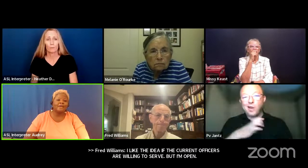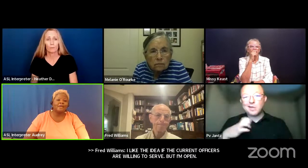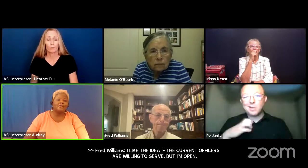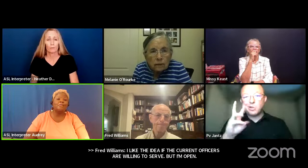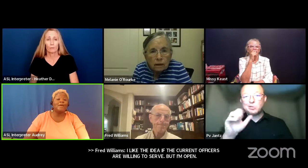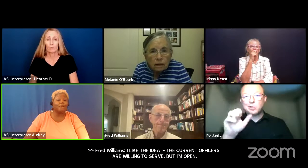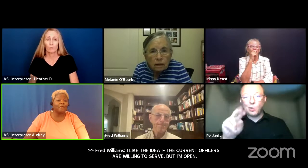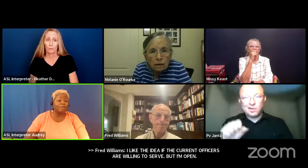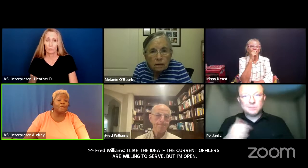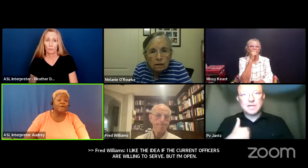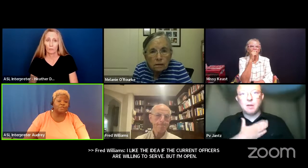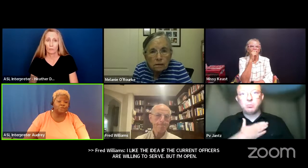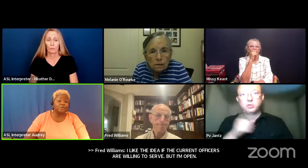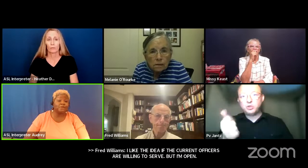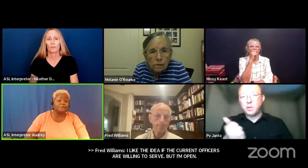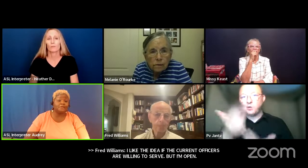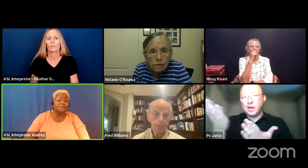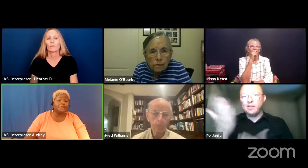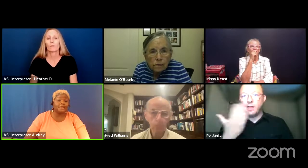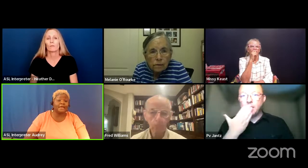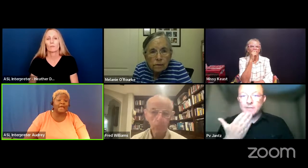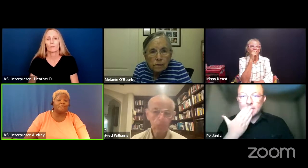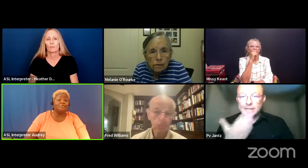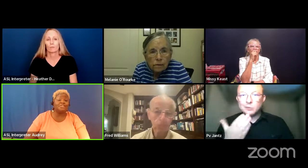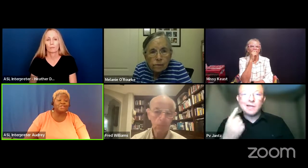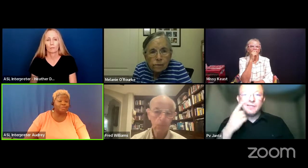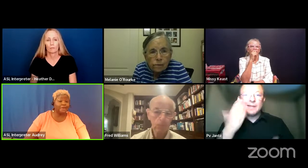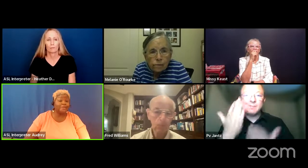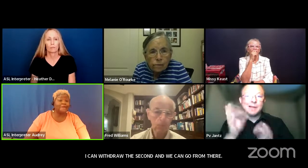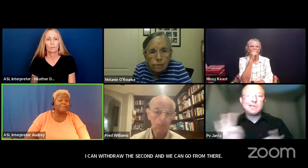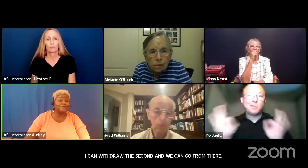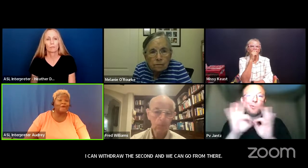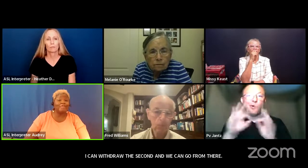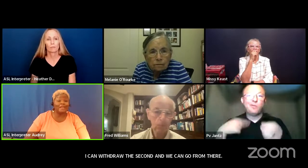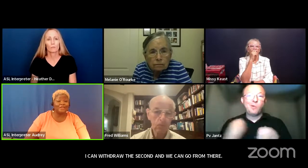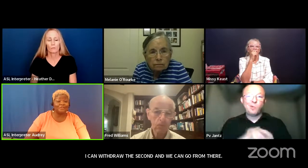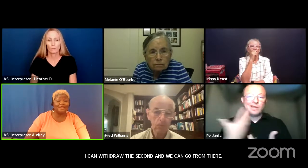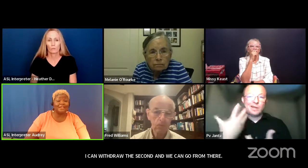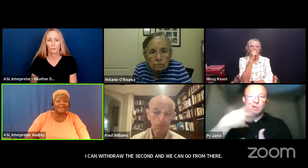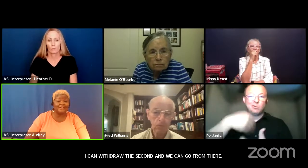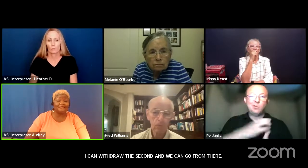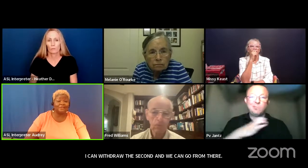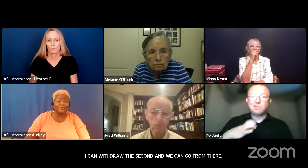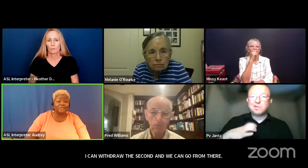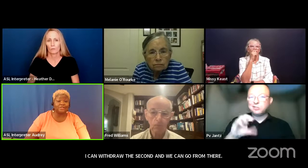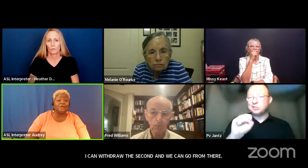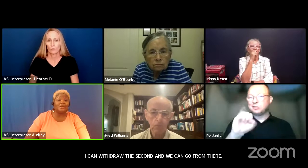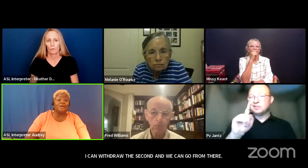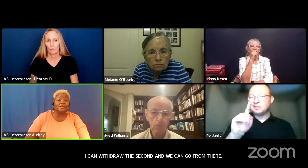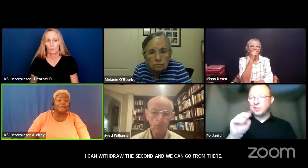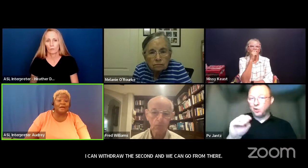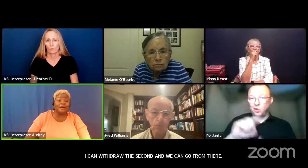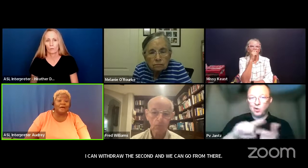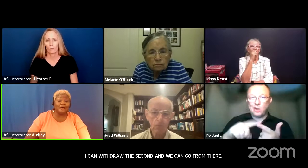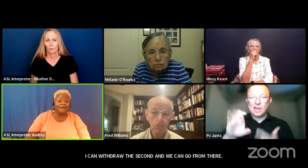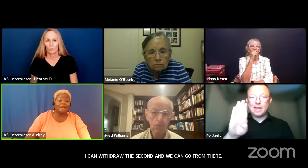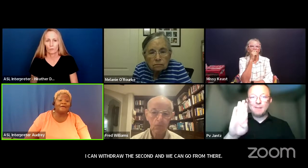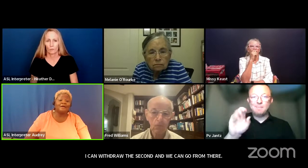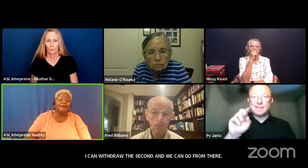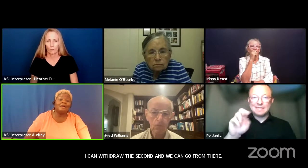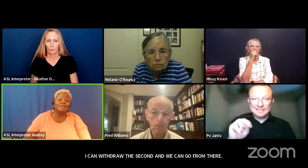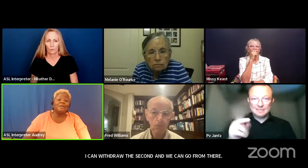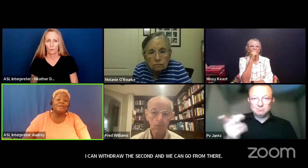Okay, you made a great point, Commissioner Williams, and I appreciate you bringing that up as well. Thank you for taking that into consideration.